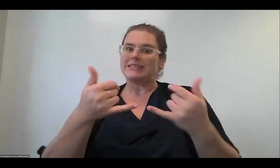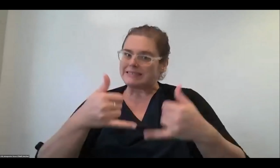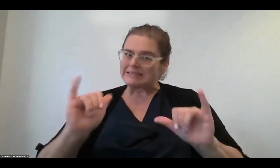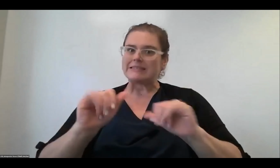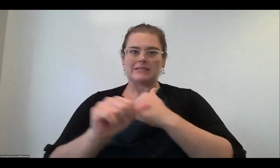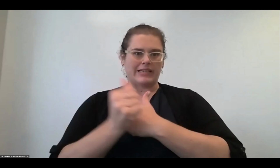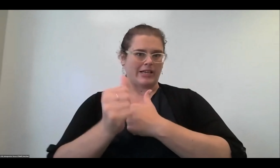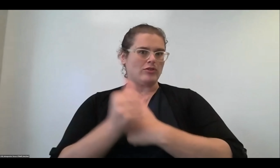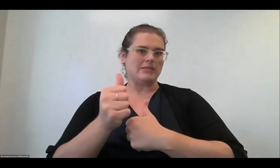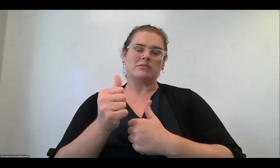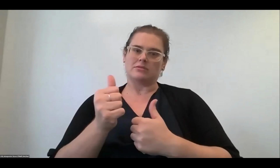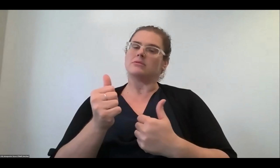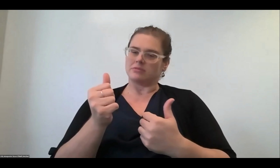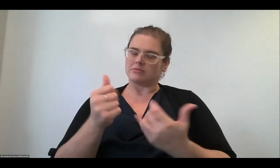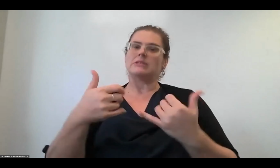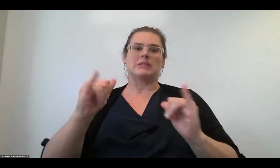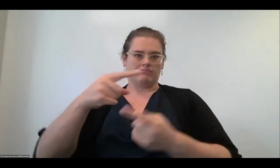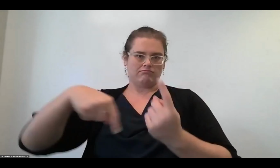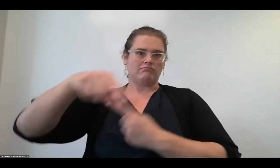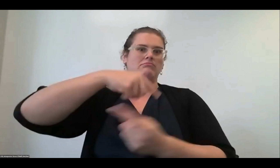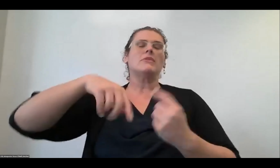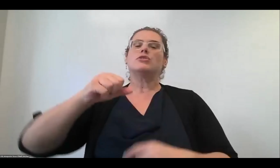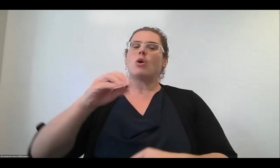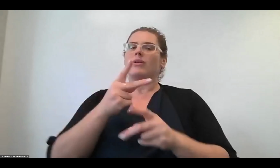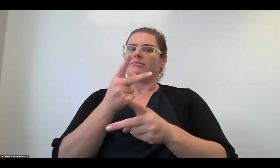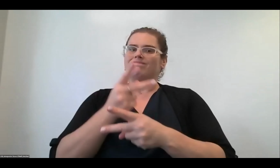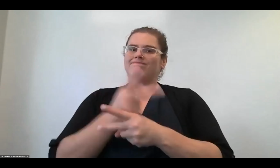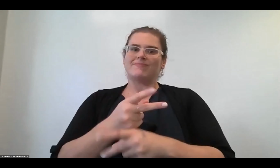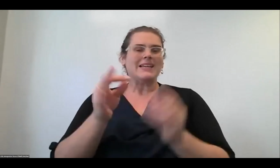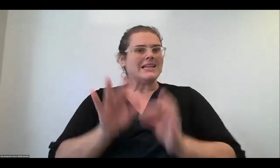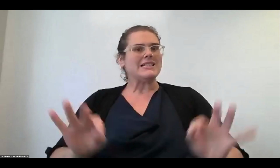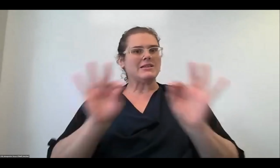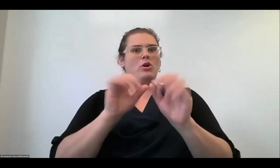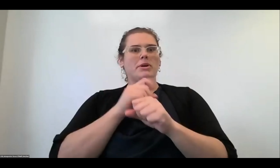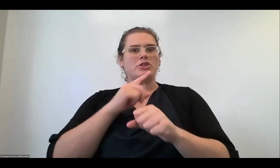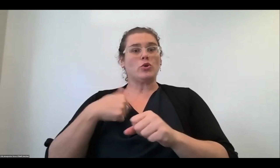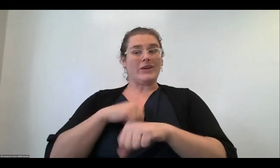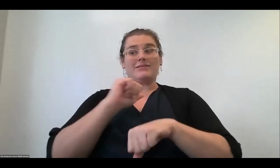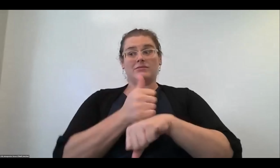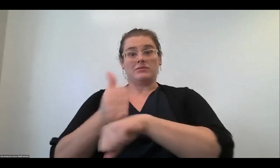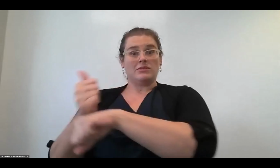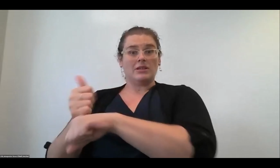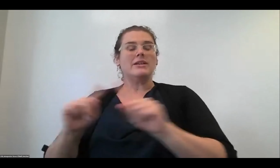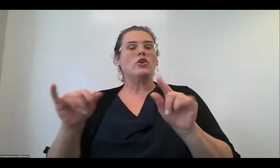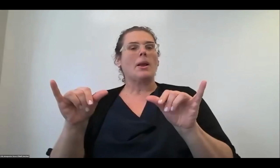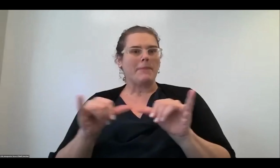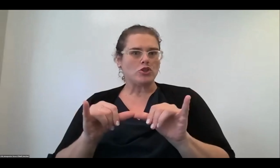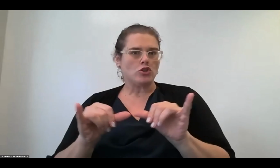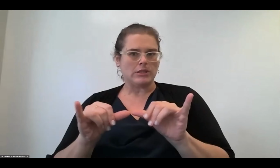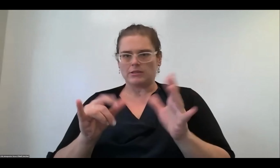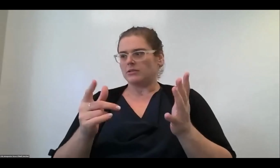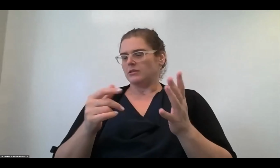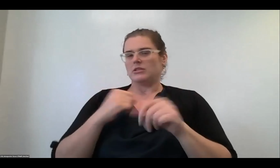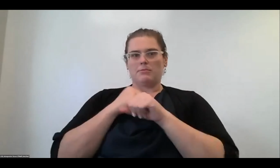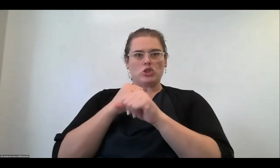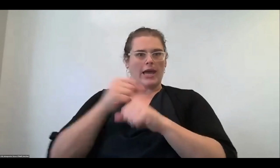or element. So what we want to do is still ensure that we put measures to protect our community